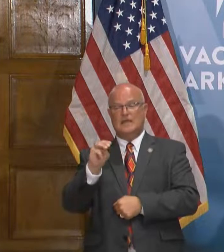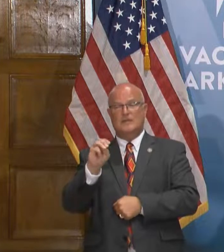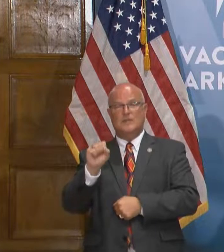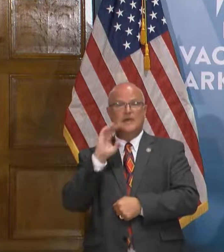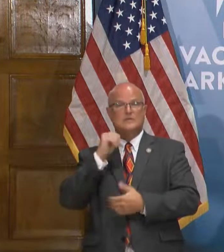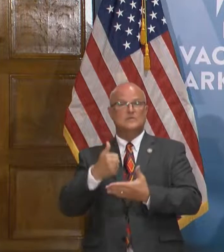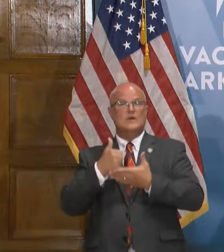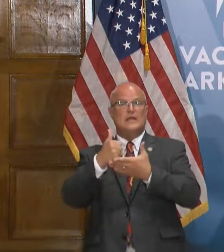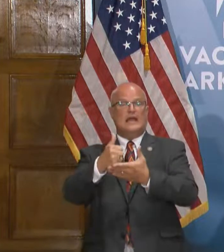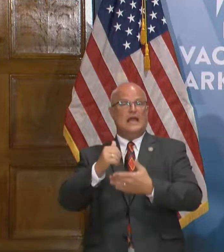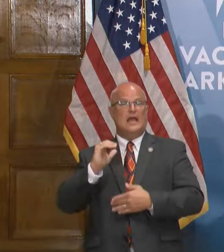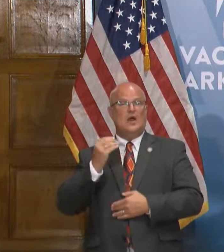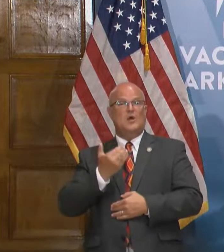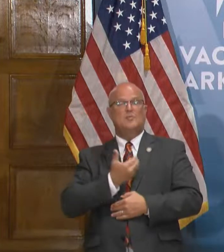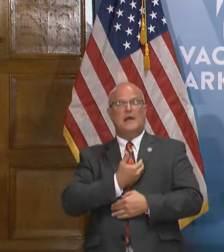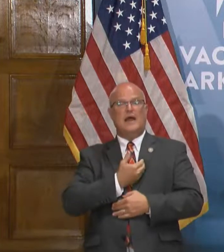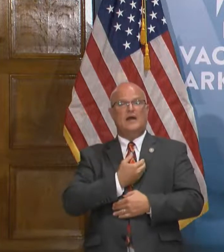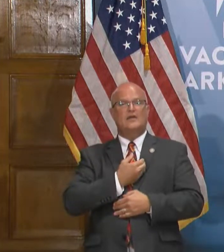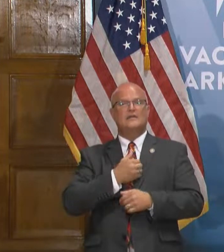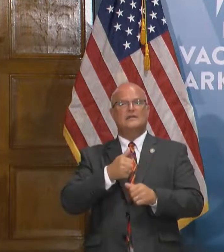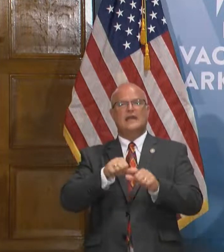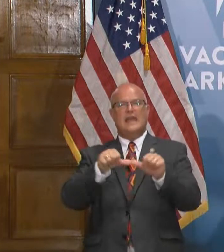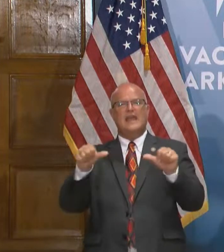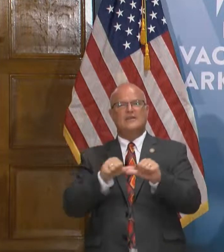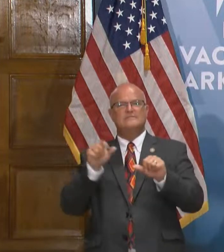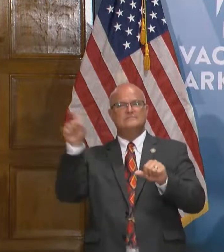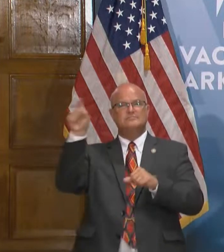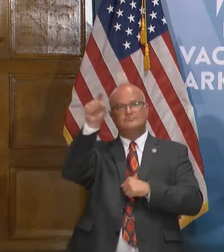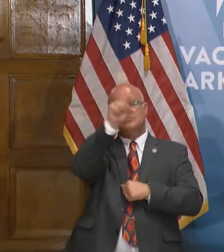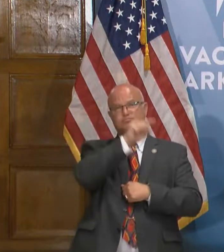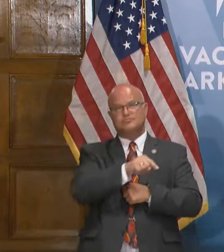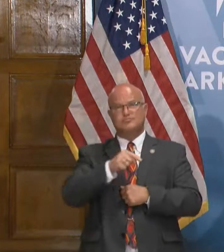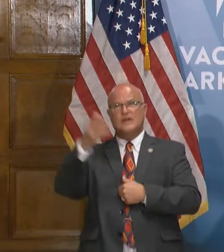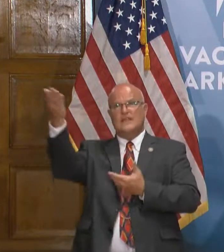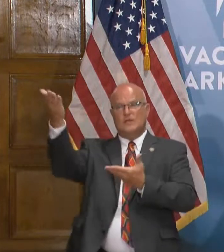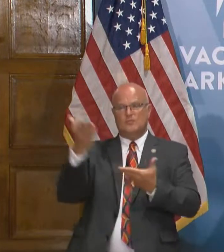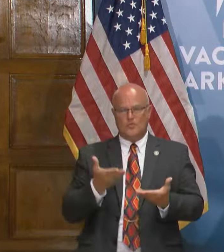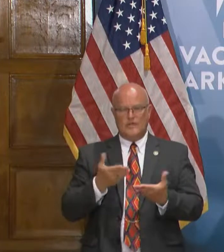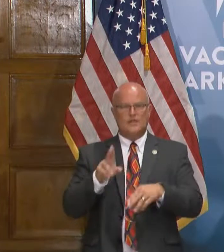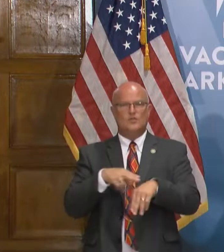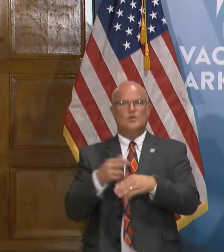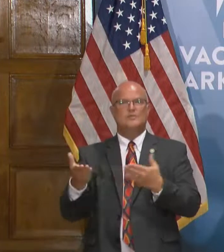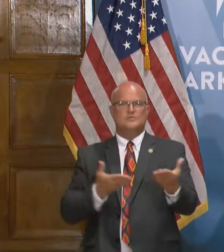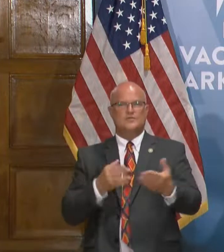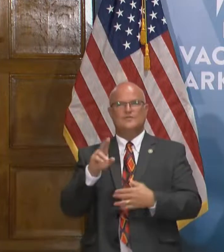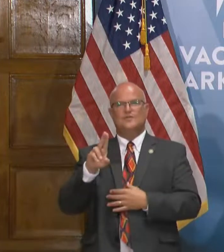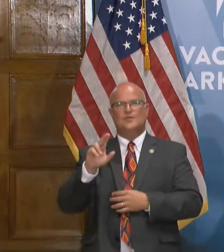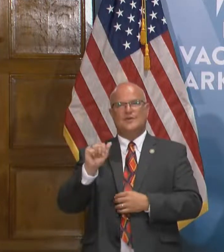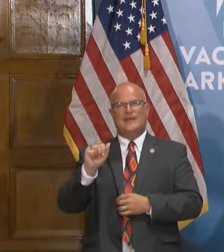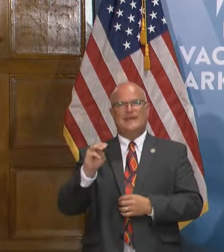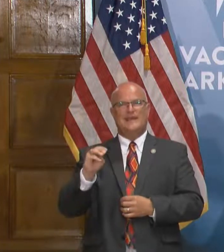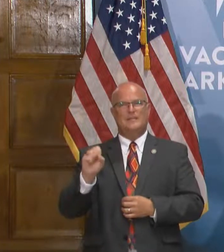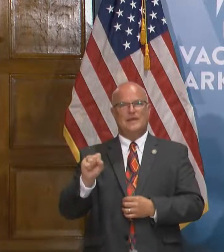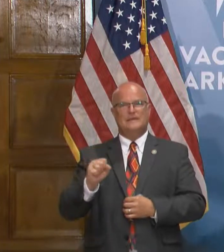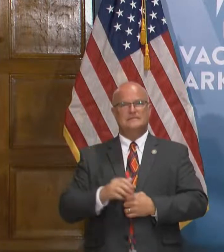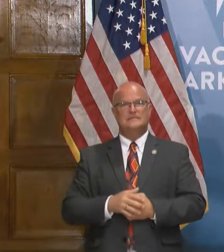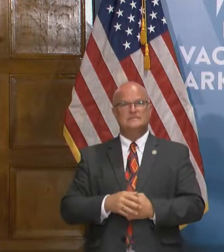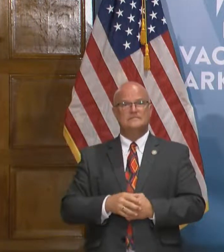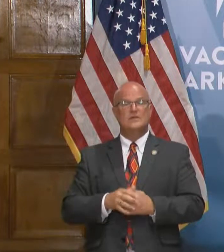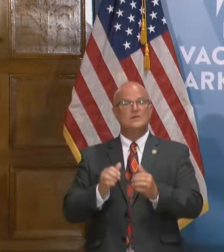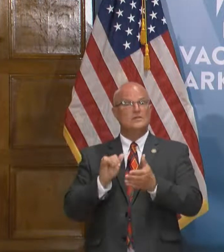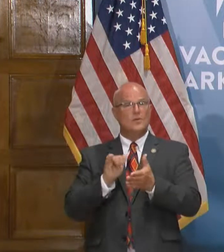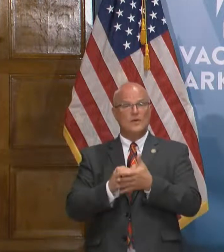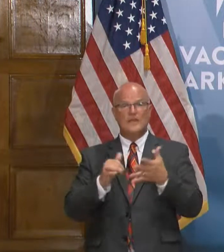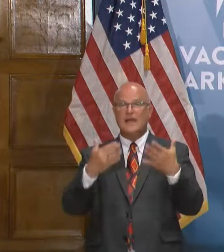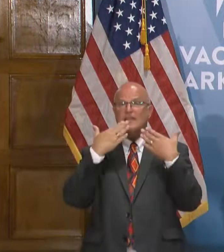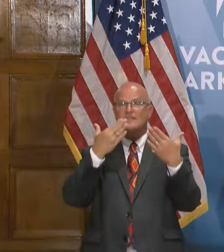our outlying areas that are bringing patients in and normally served by UAMS. All right, with